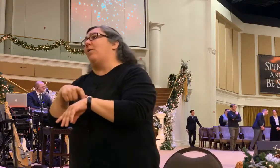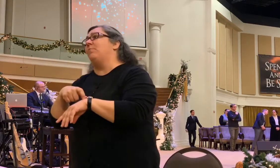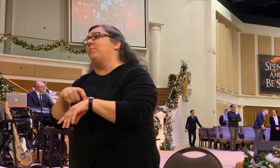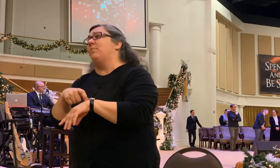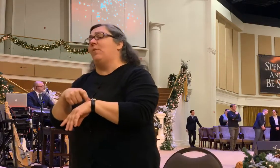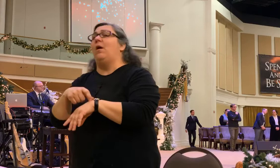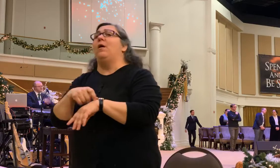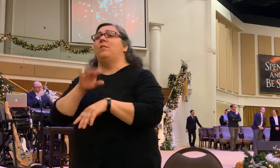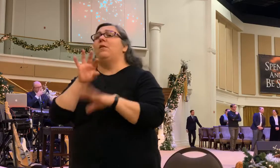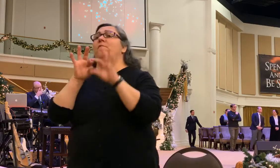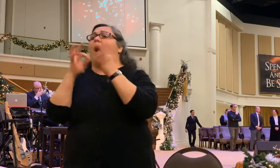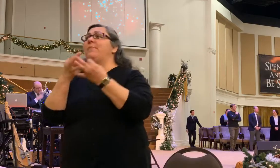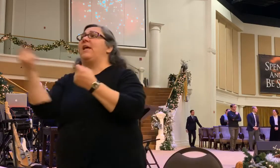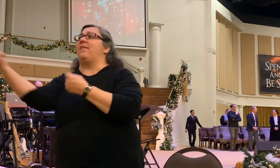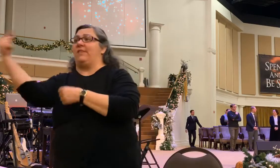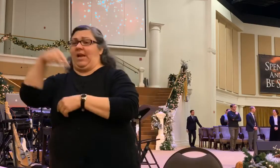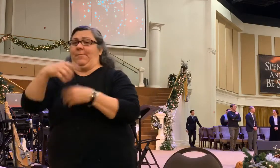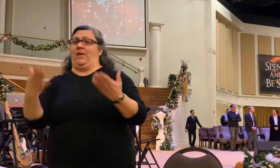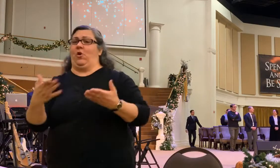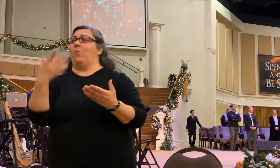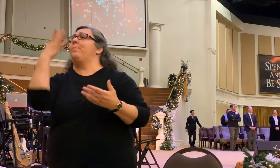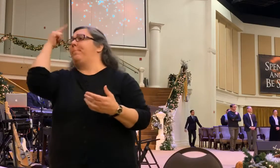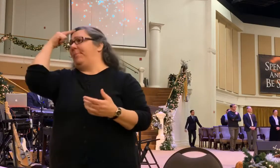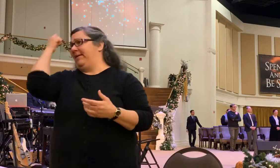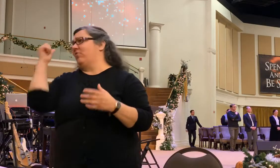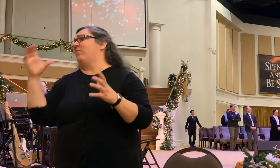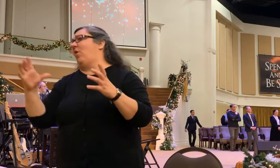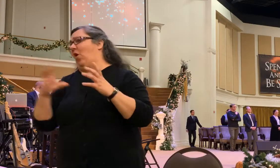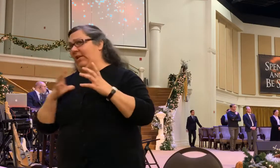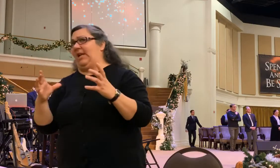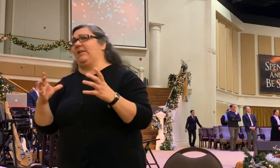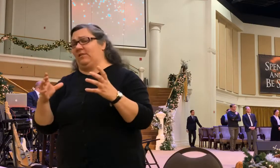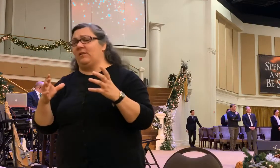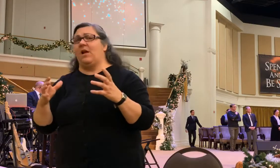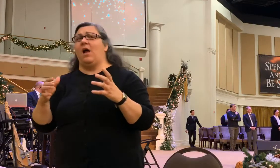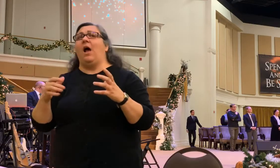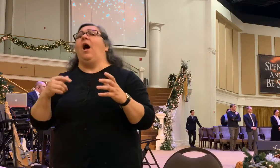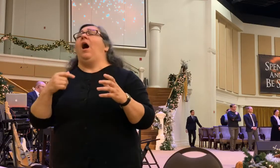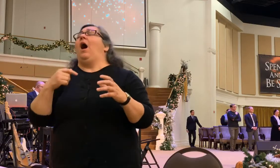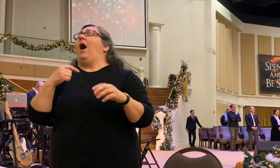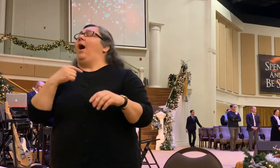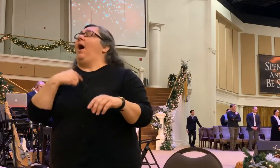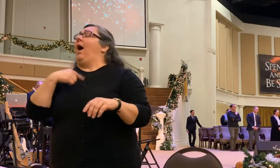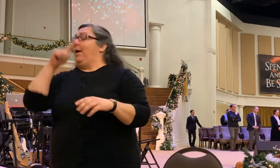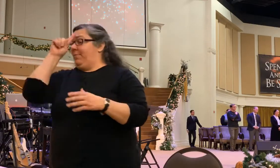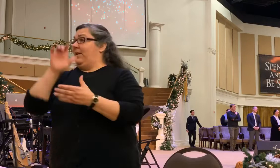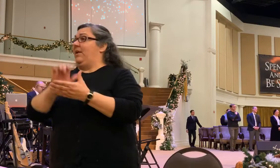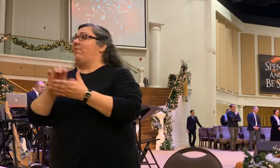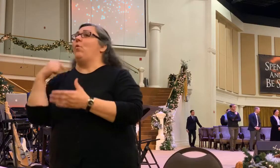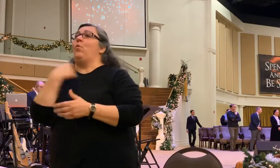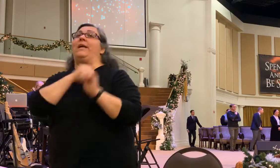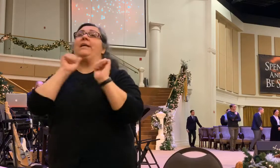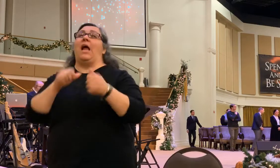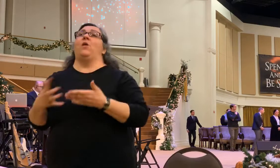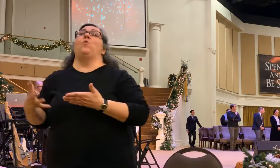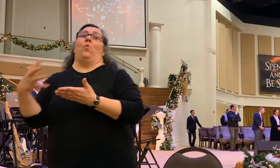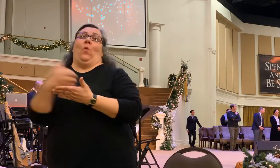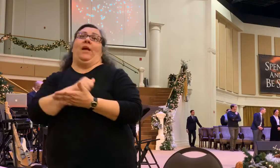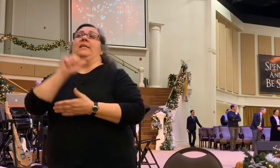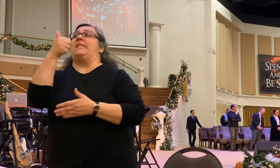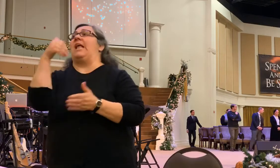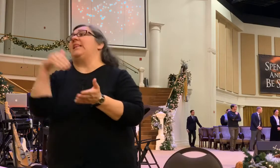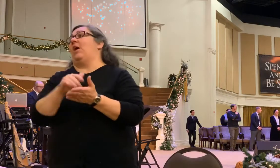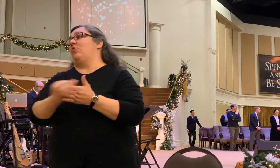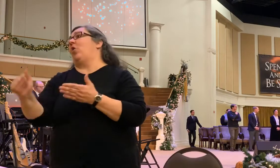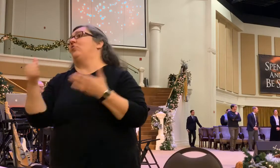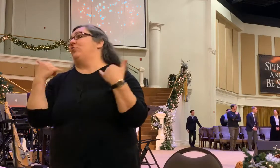home for the holidays. And I believe that we could get at least $10,000 tonight in